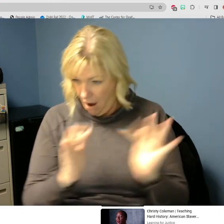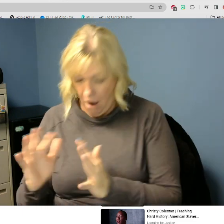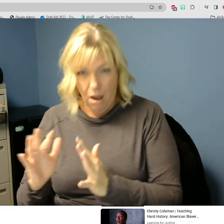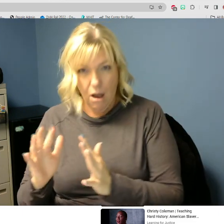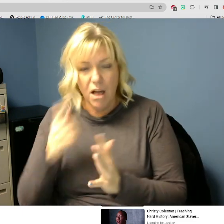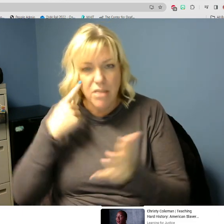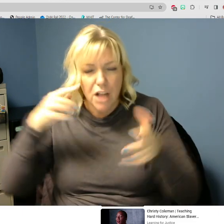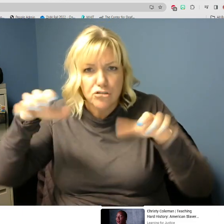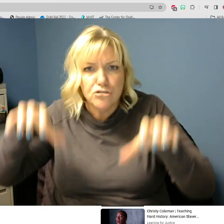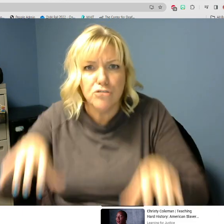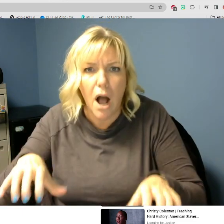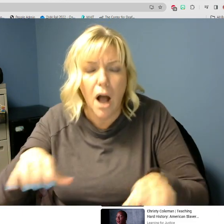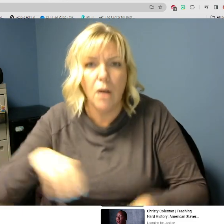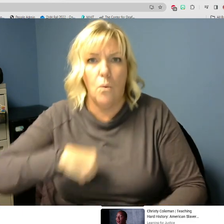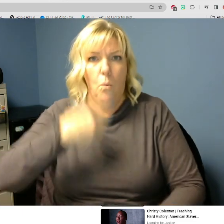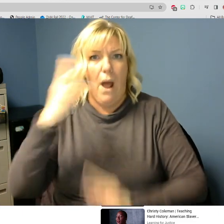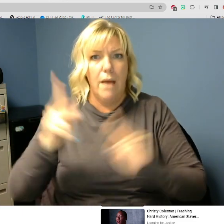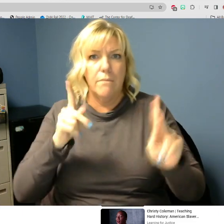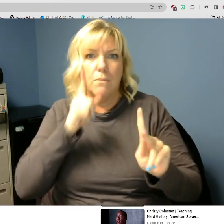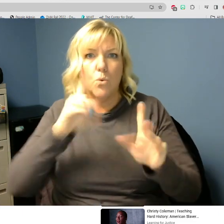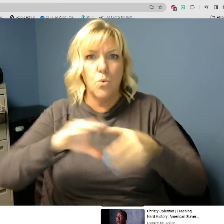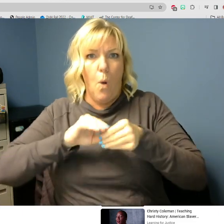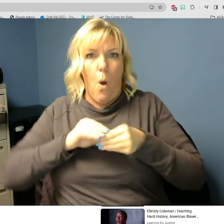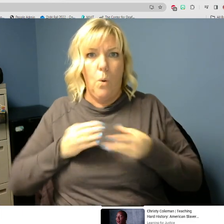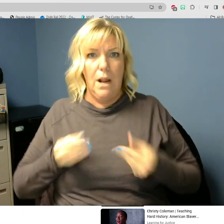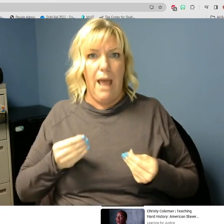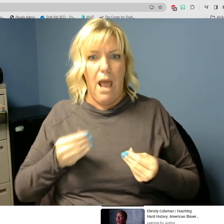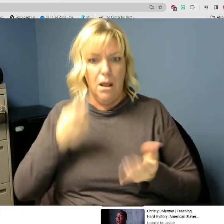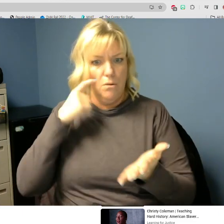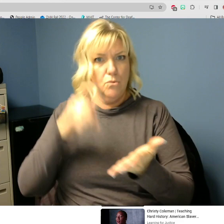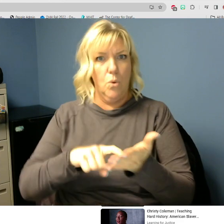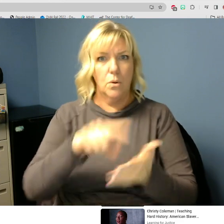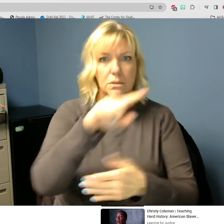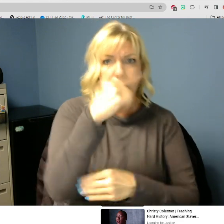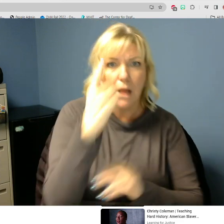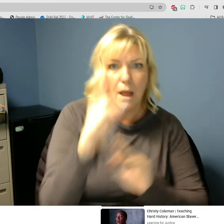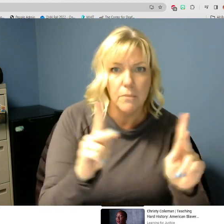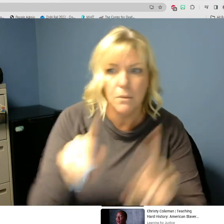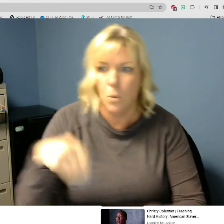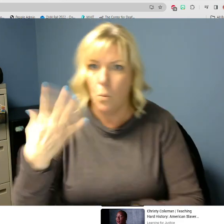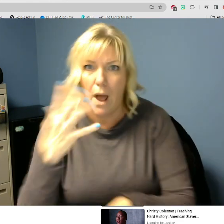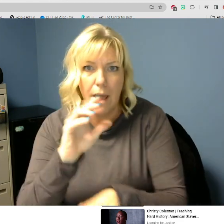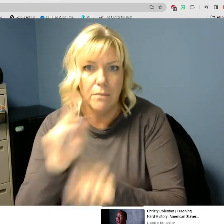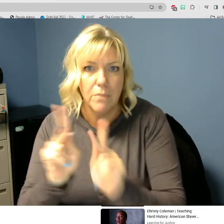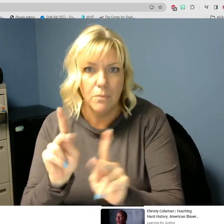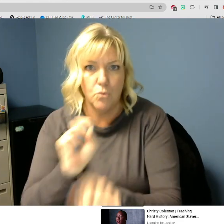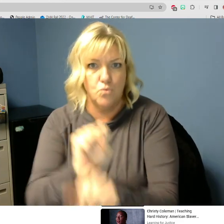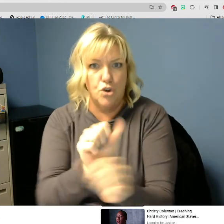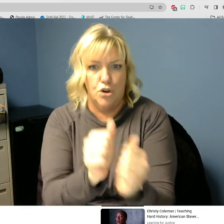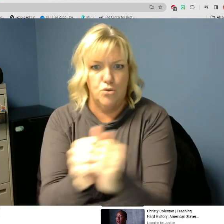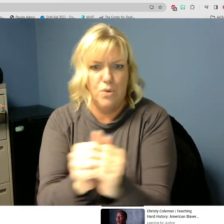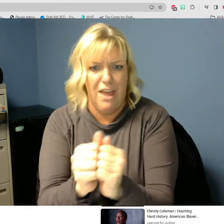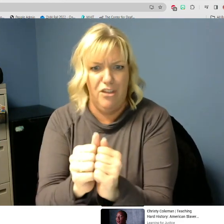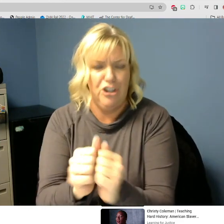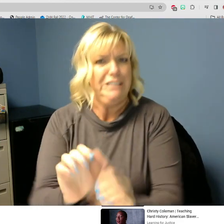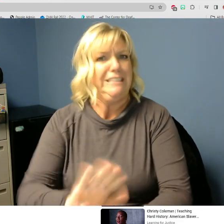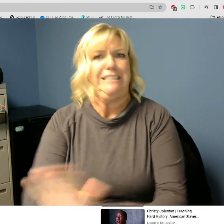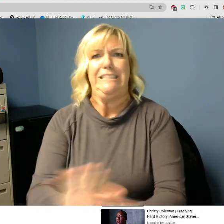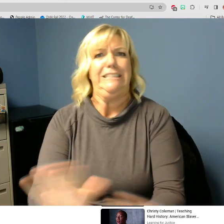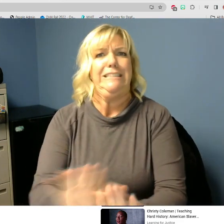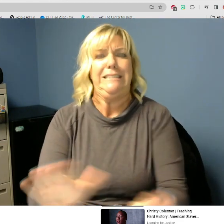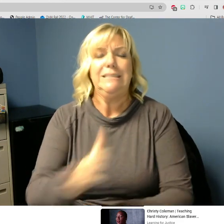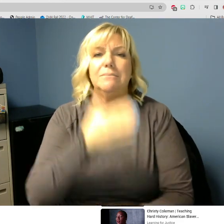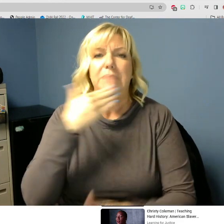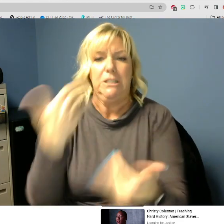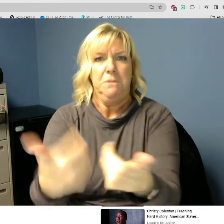and black people are finding a common ground. And so they recognize they need to separate them if they want to maintain their white